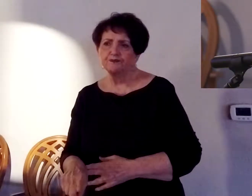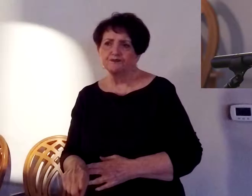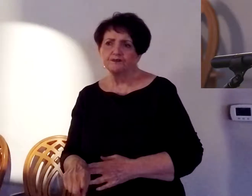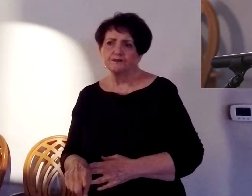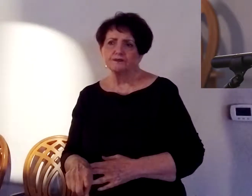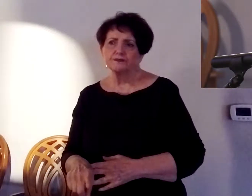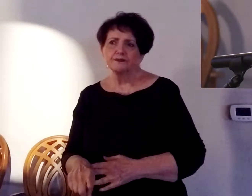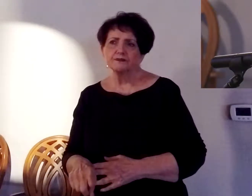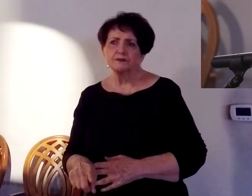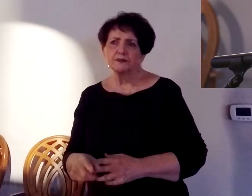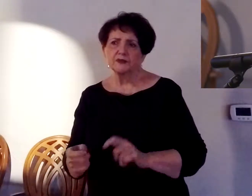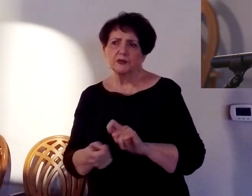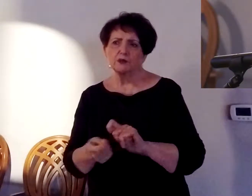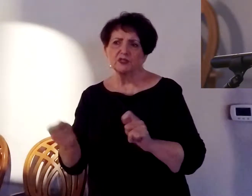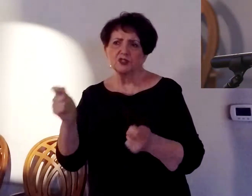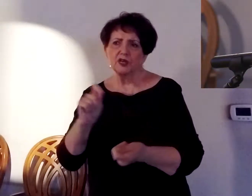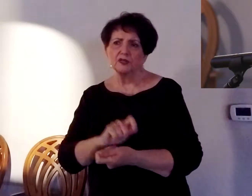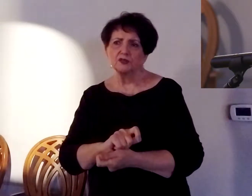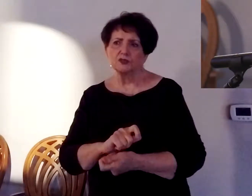turned.